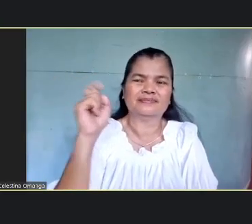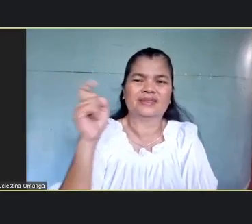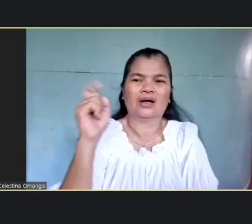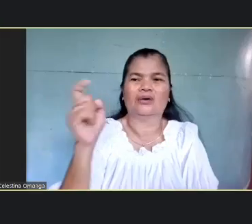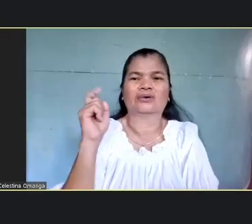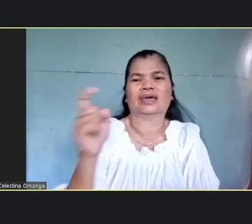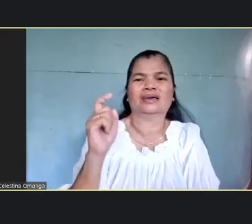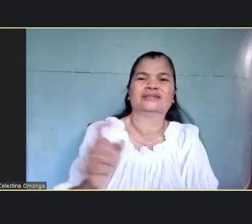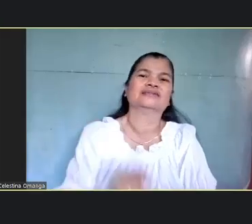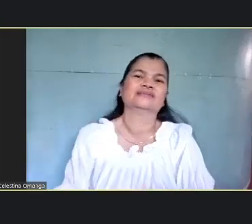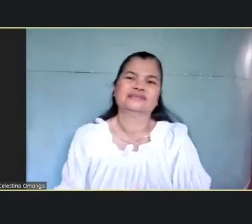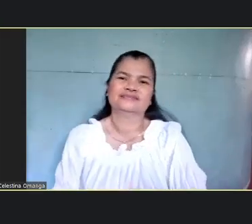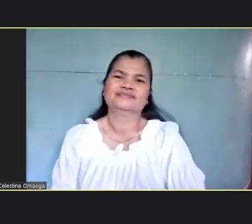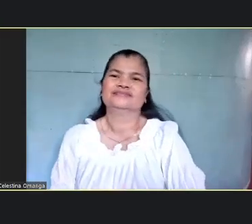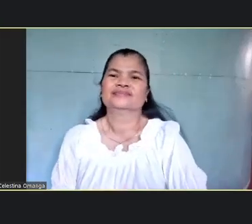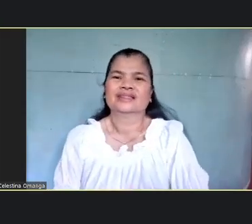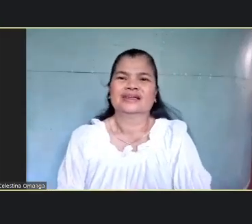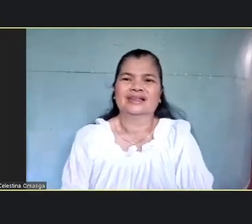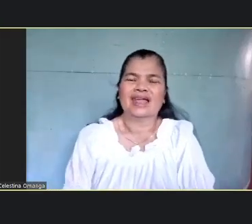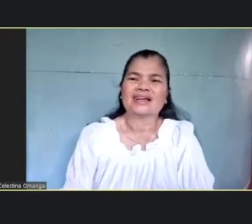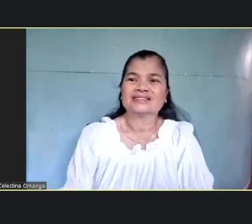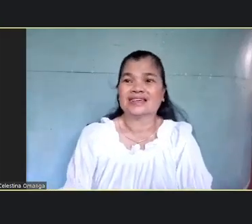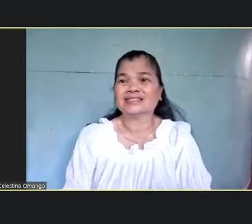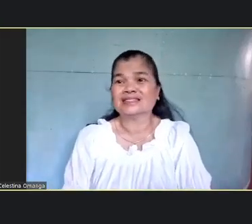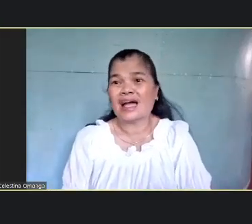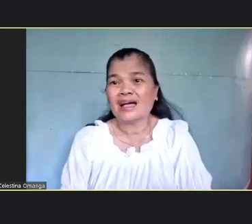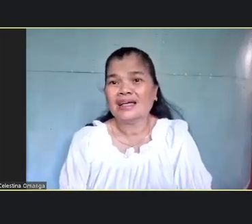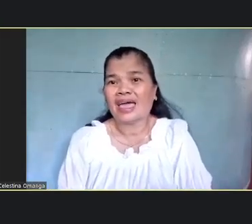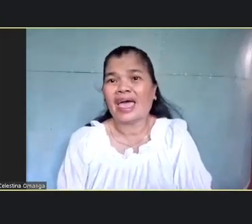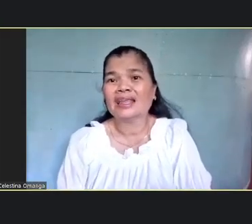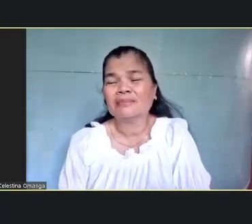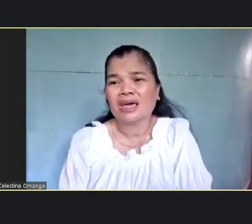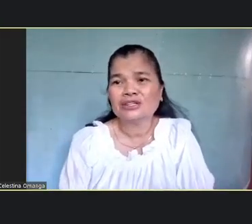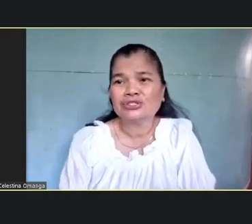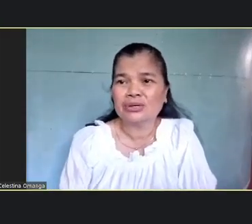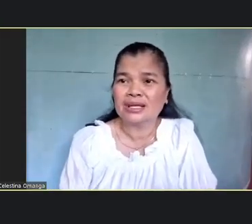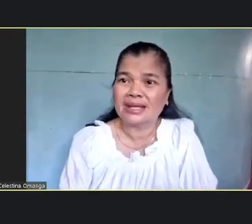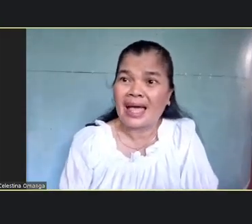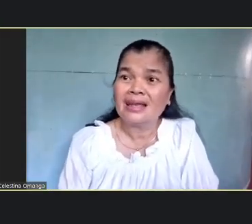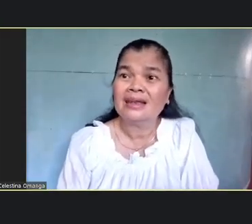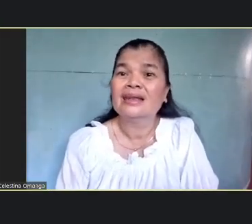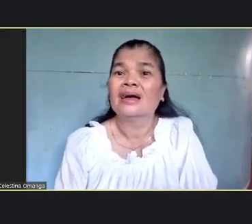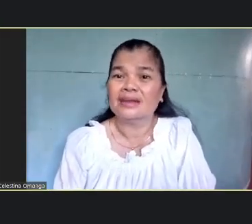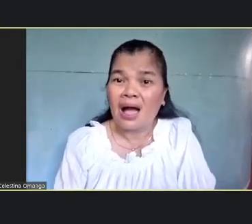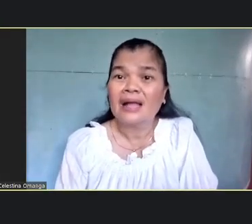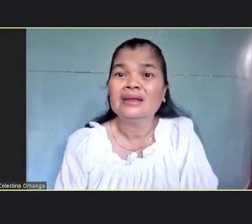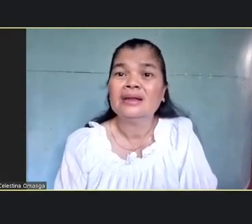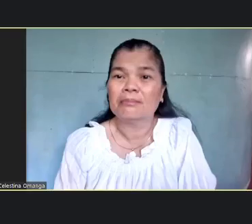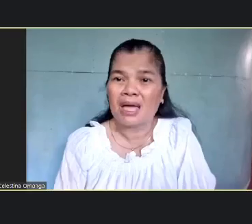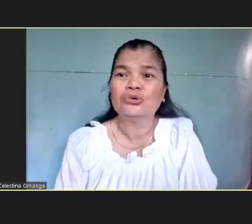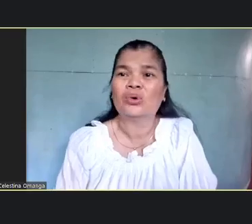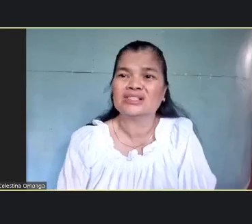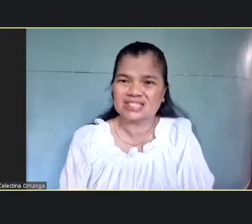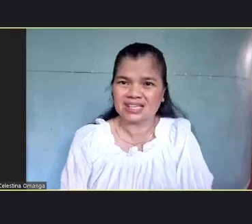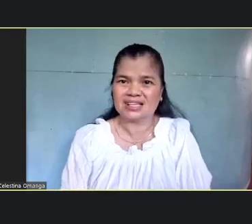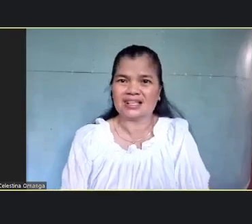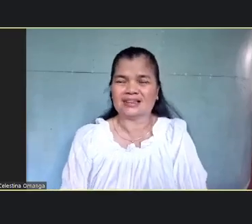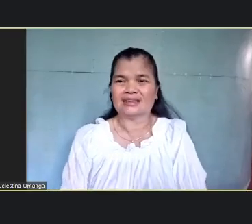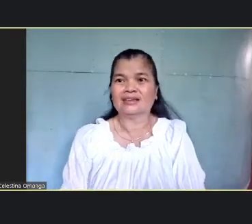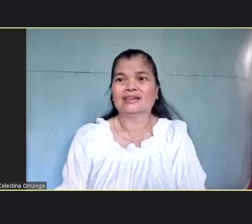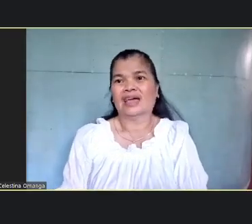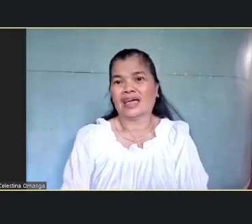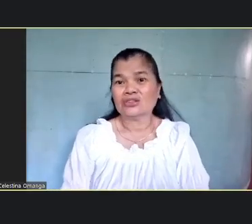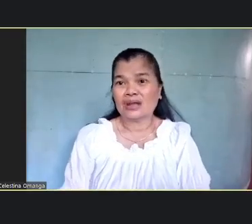forth. Okay. Next is the NMS or the non-manual